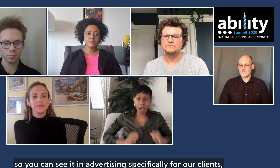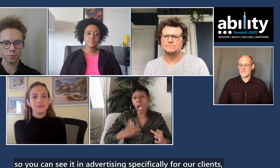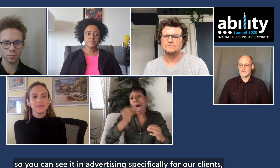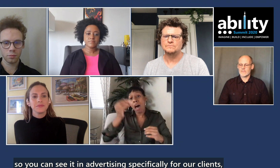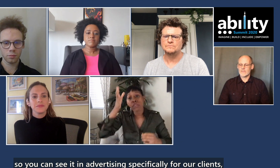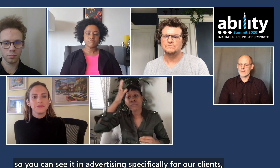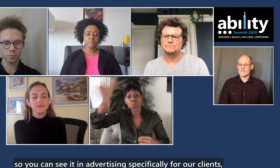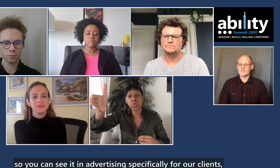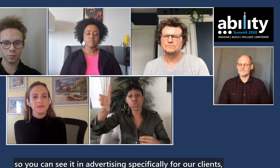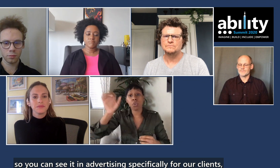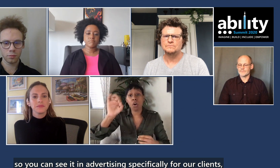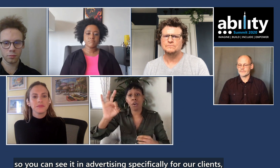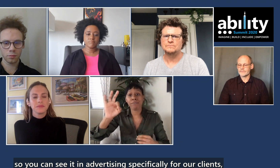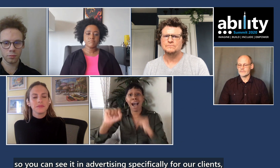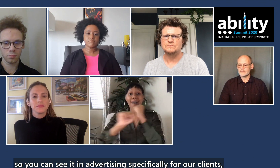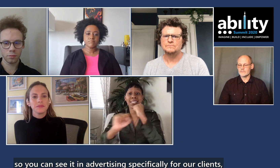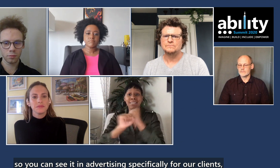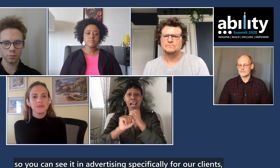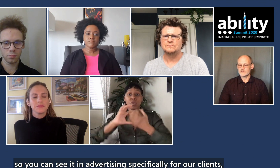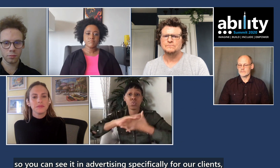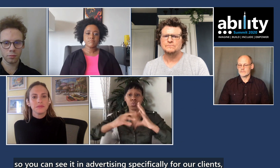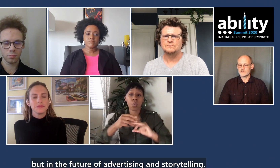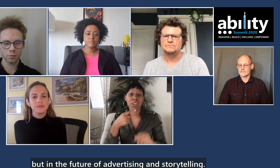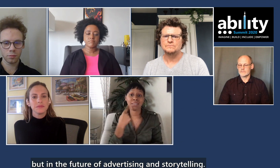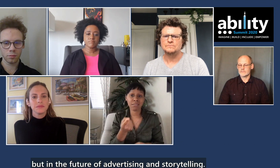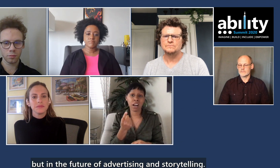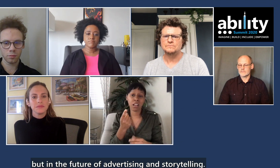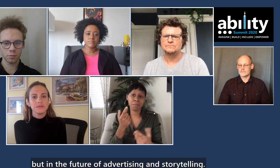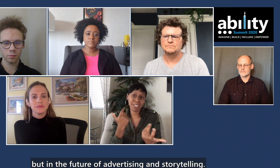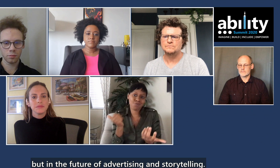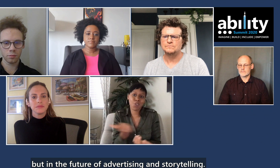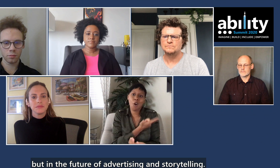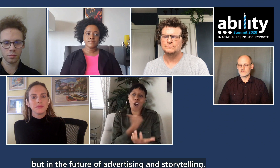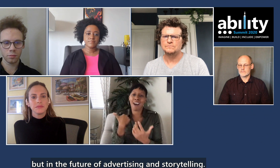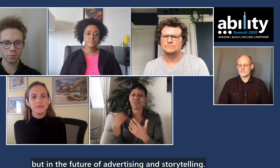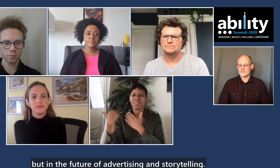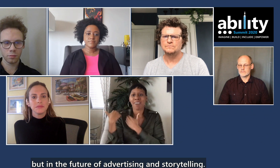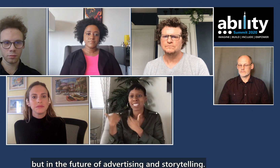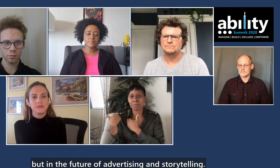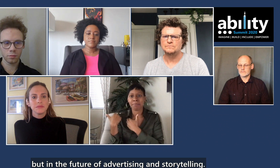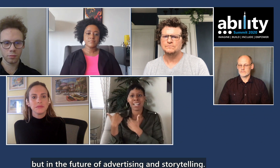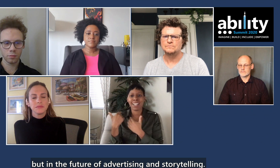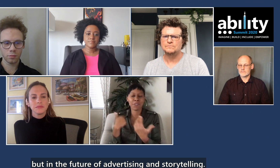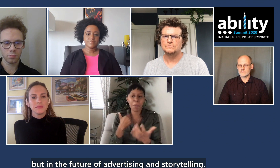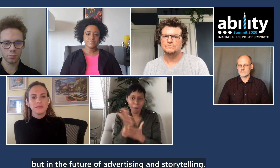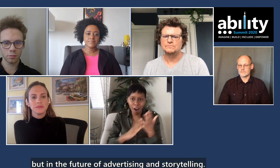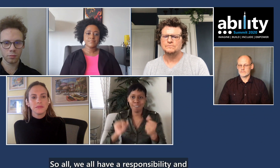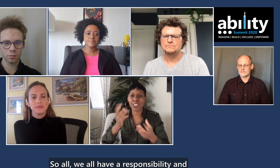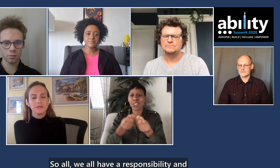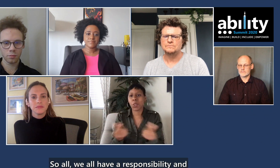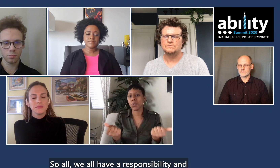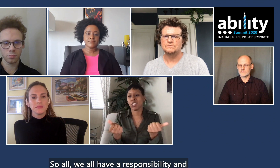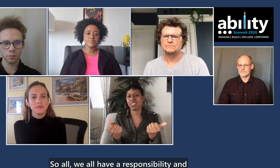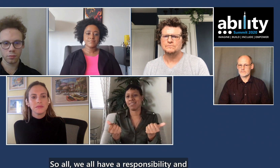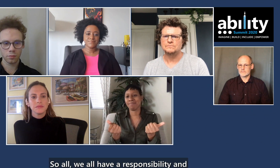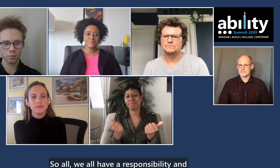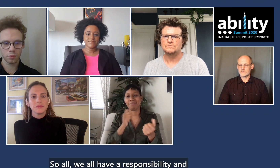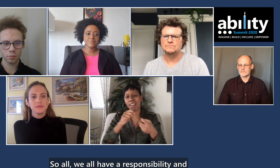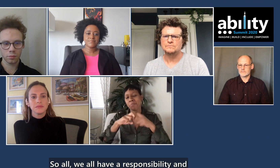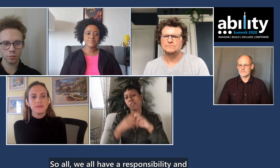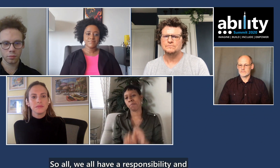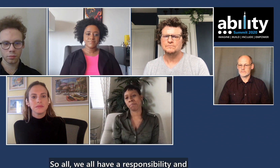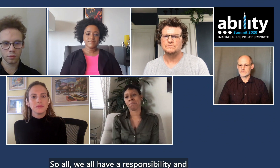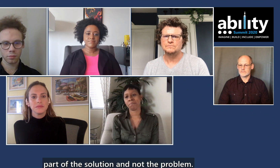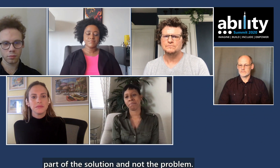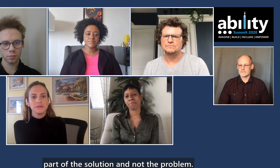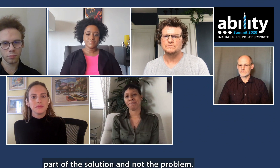specifically for our clients, but in the future of advertising and storytelling. So we all have a responsibility and part of